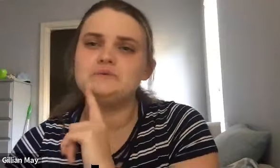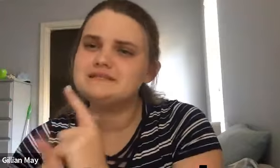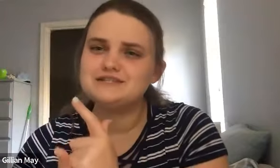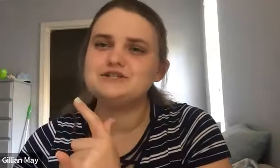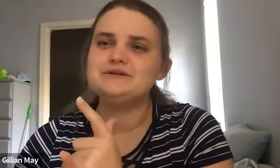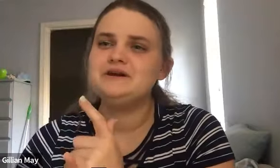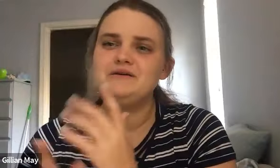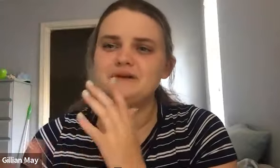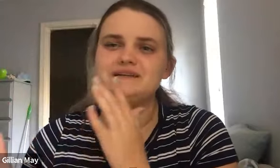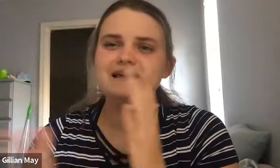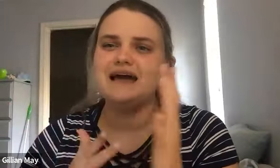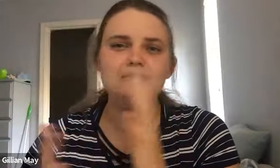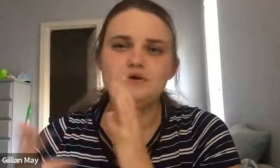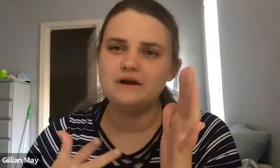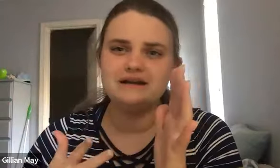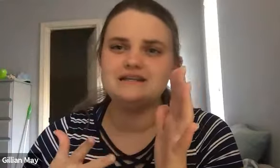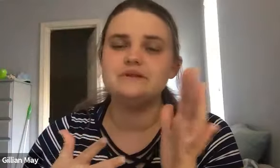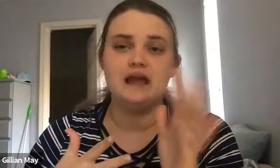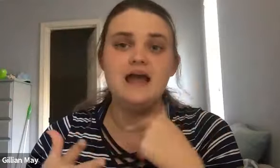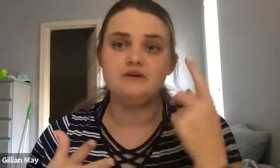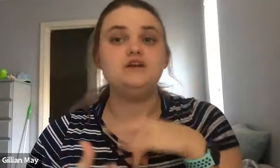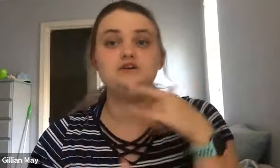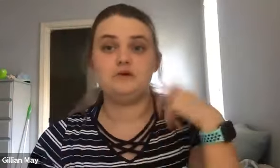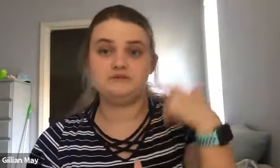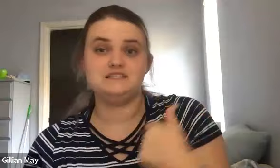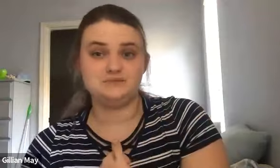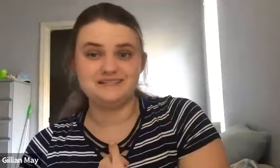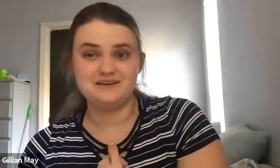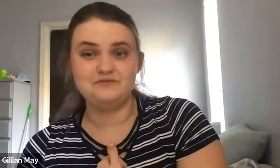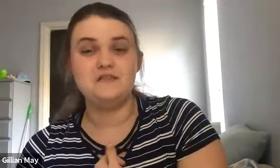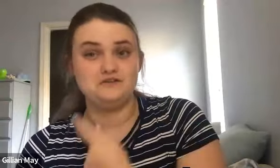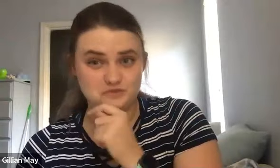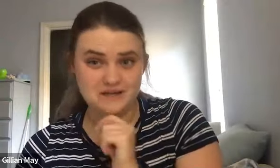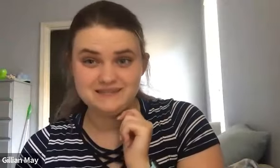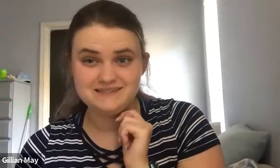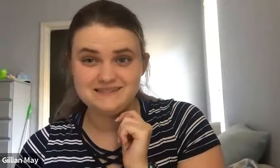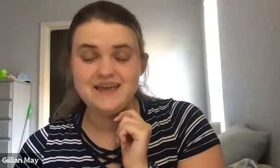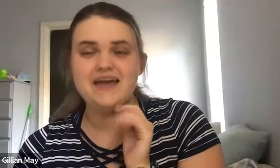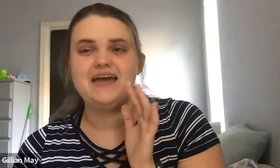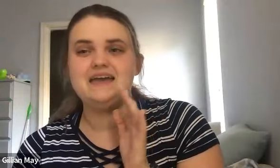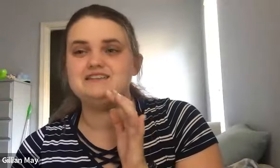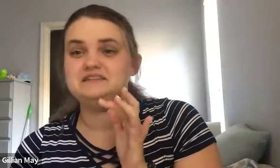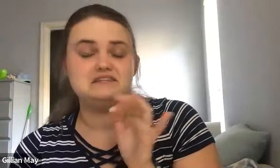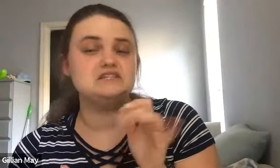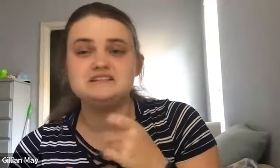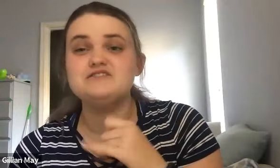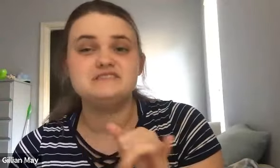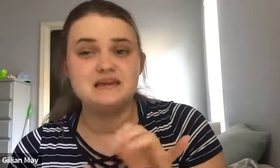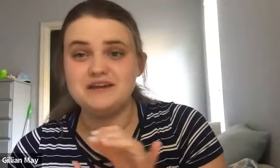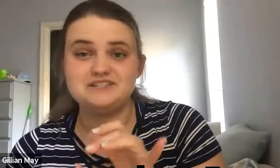with sister because I don't know what it is, but like I have a younger brother and sister myself, and they're twins. And just because they're the same age does